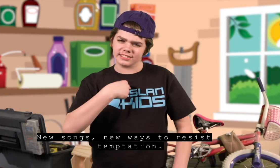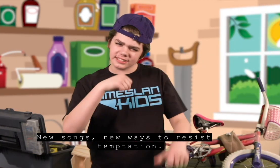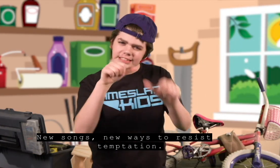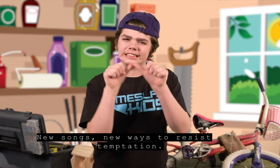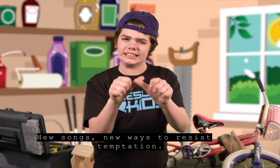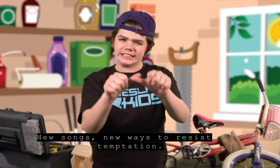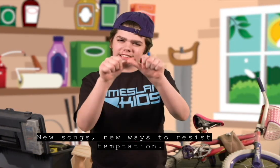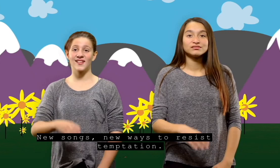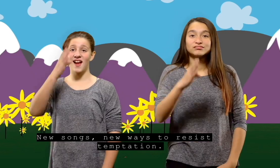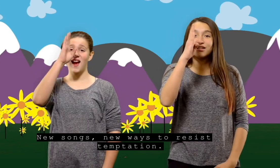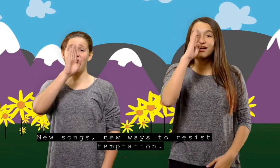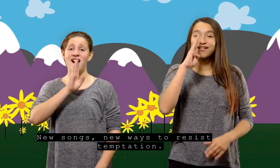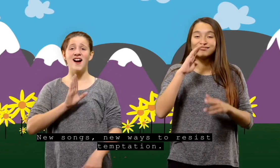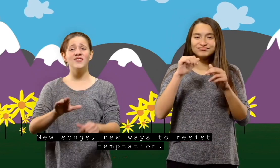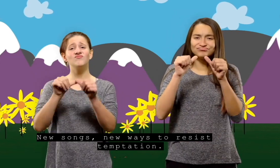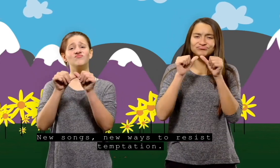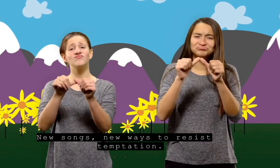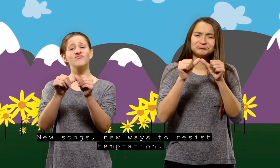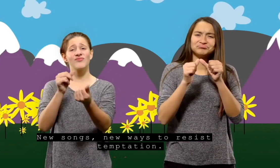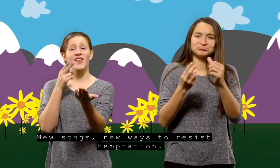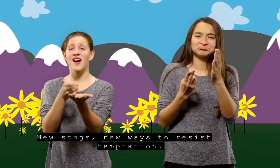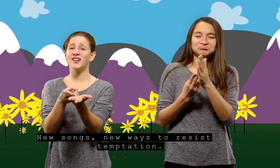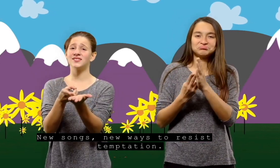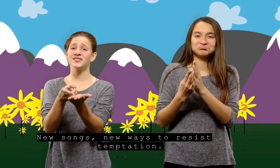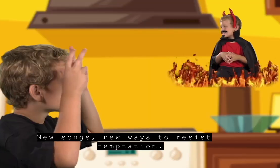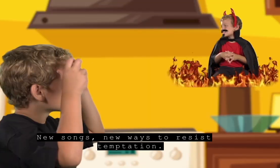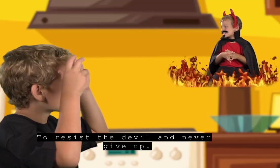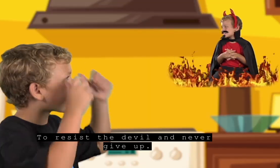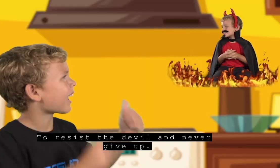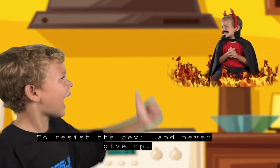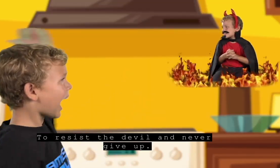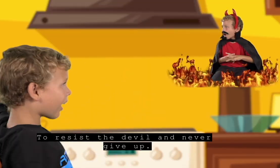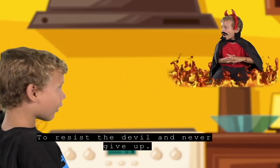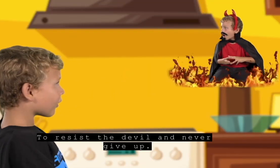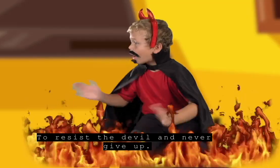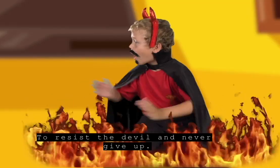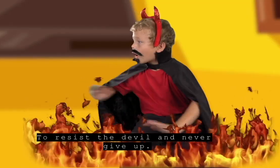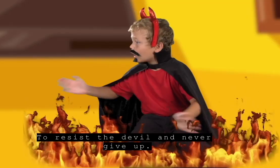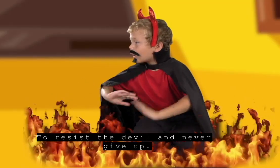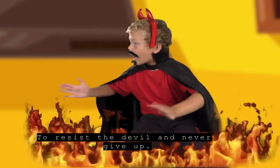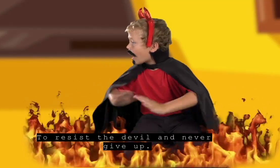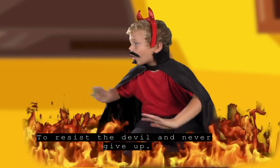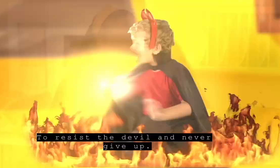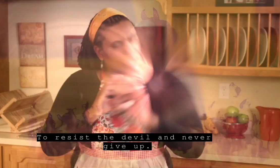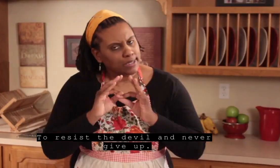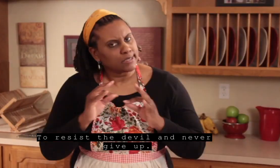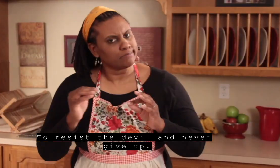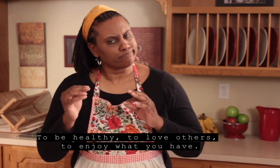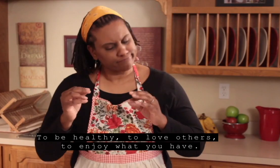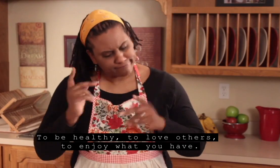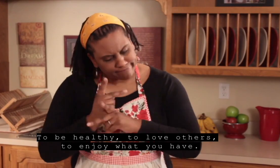new ways to resist temptation, to resist the devil and never give up, to be healthy,